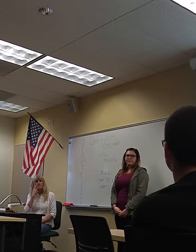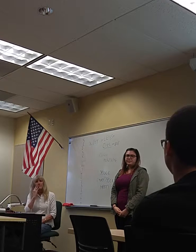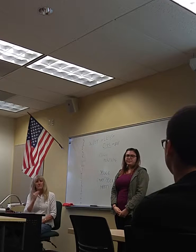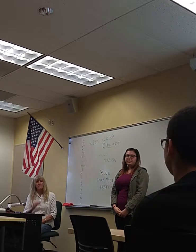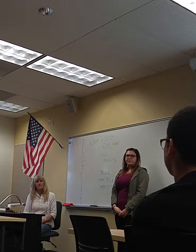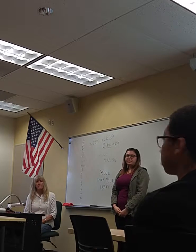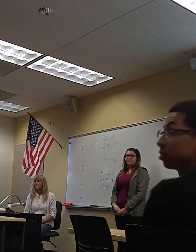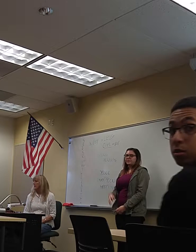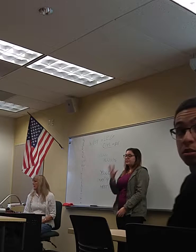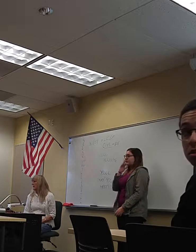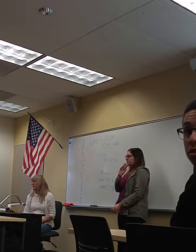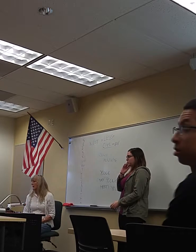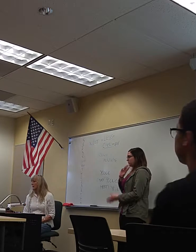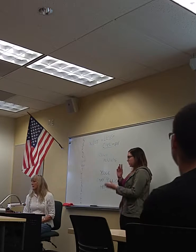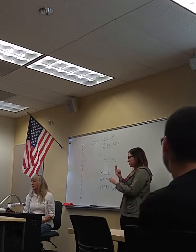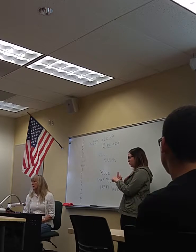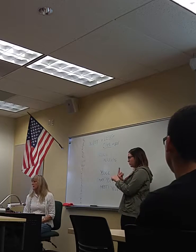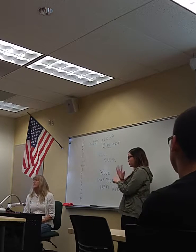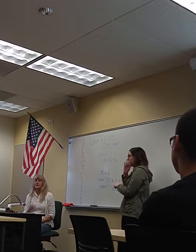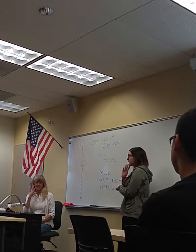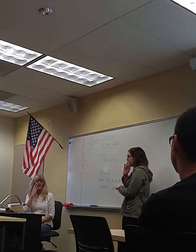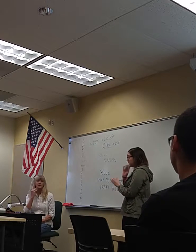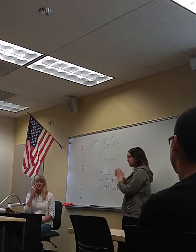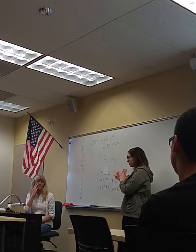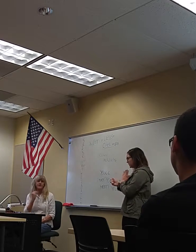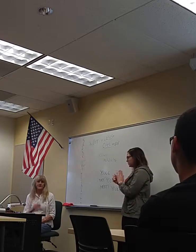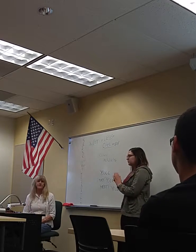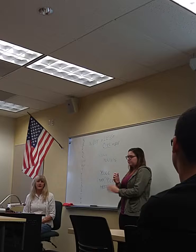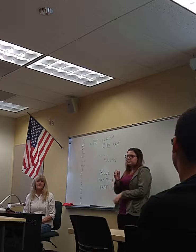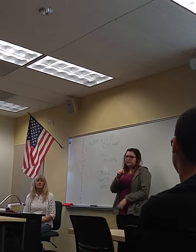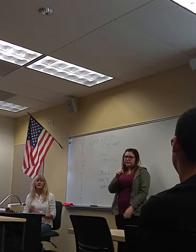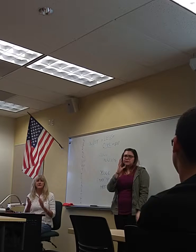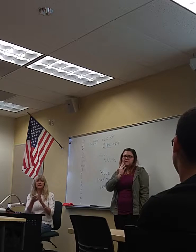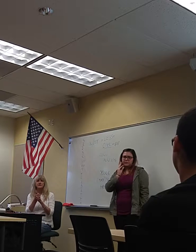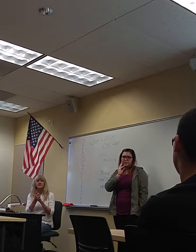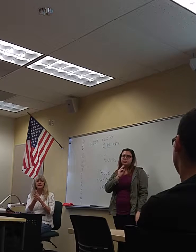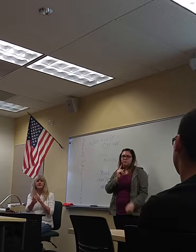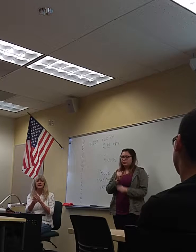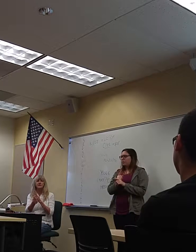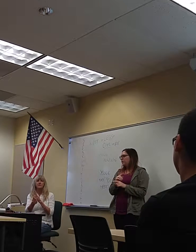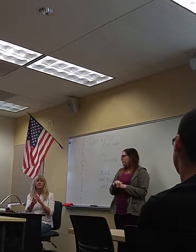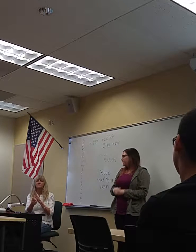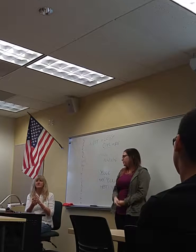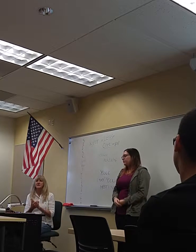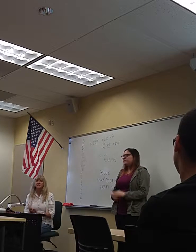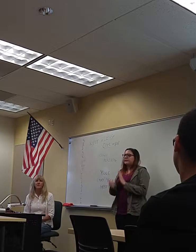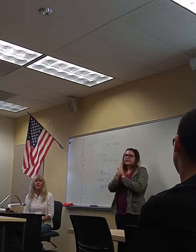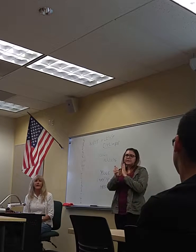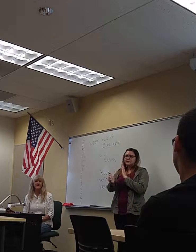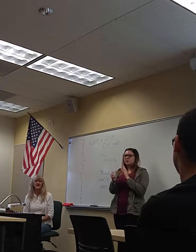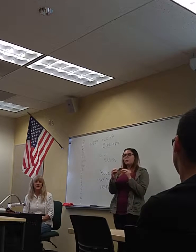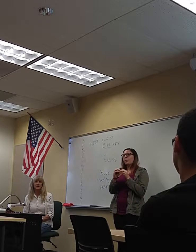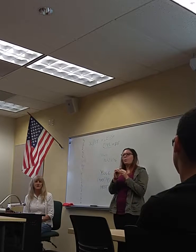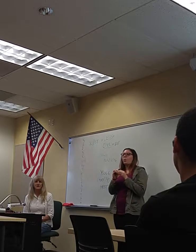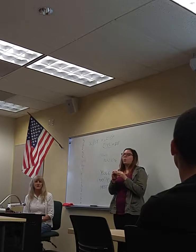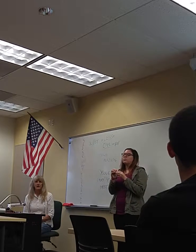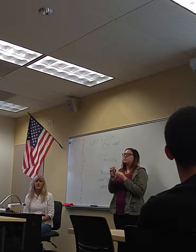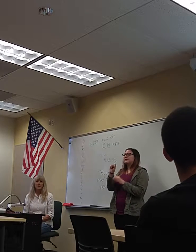of exist? Wait, what? Yes, experience. That's what I Yes, thought. because this experience Yeah. means more like skill. That's what I figured.